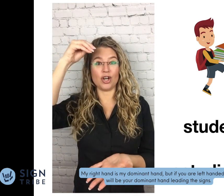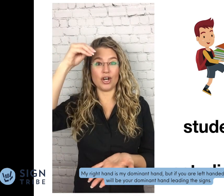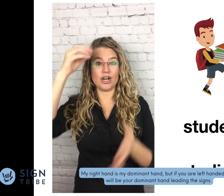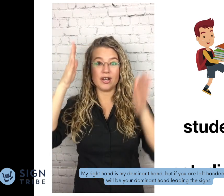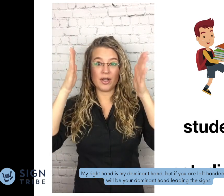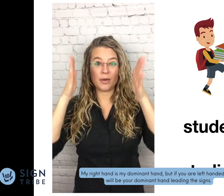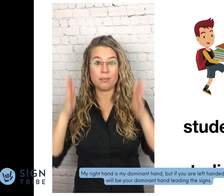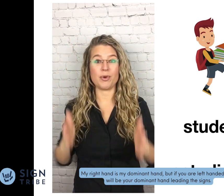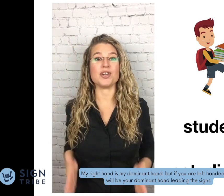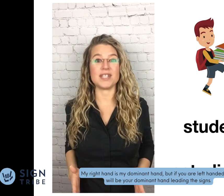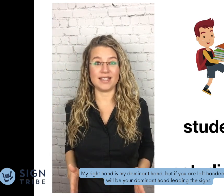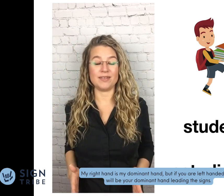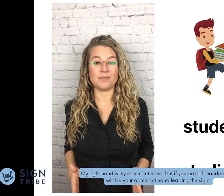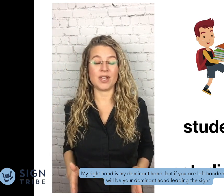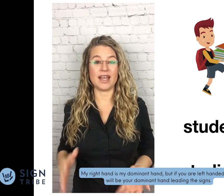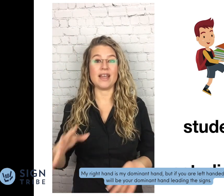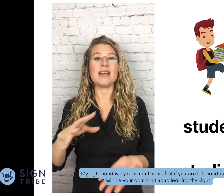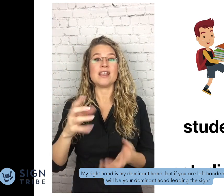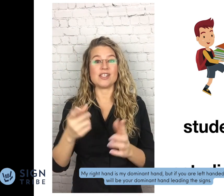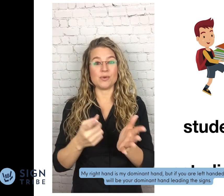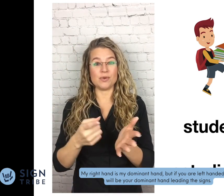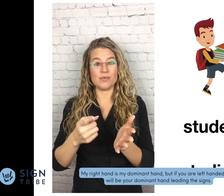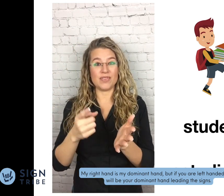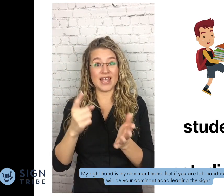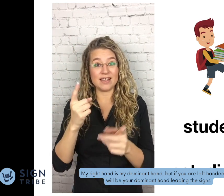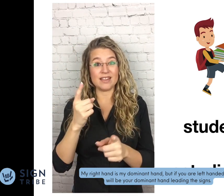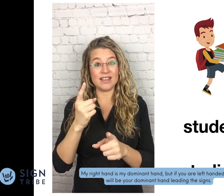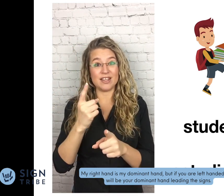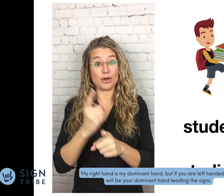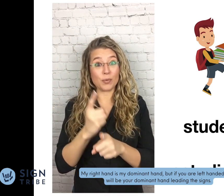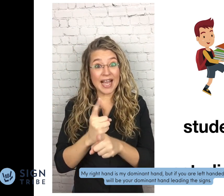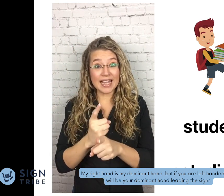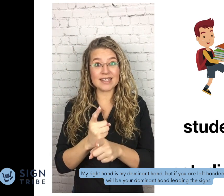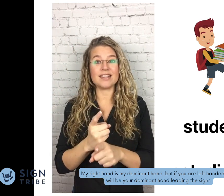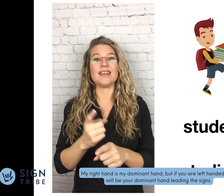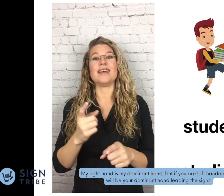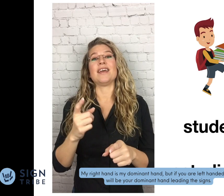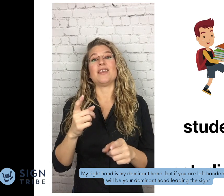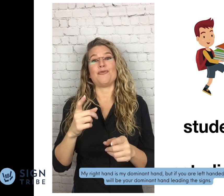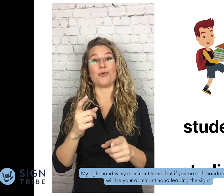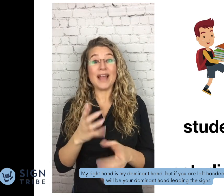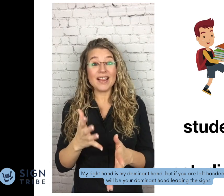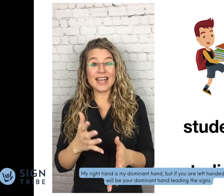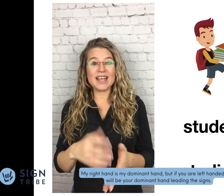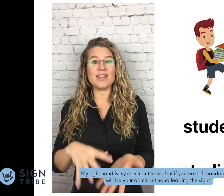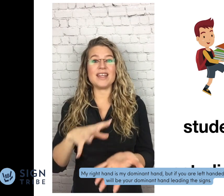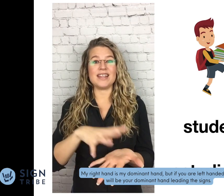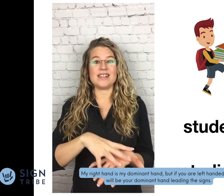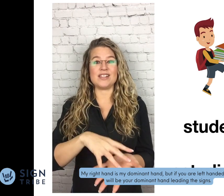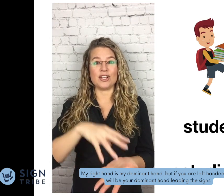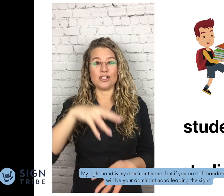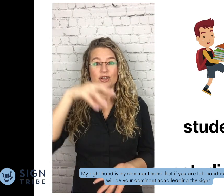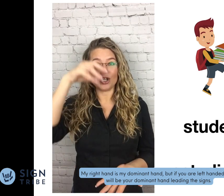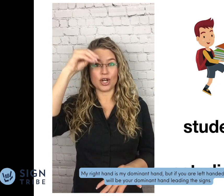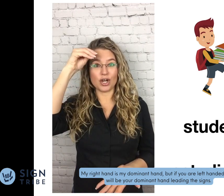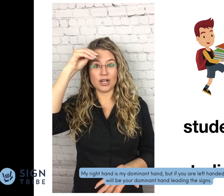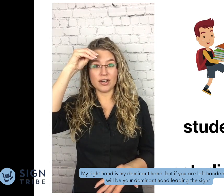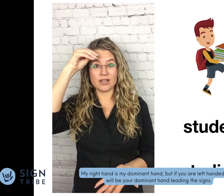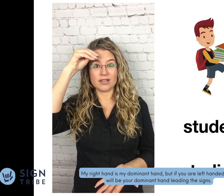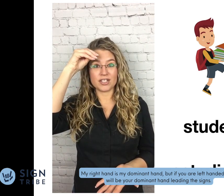Learn person. Okay? So that the correct formality of it is learn to your